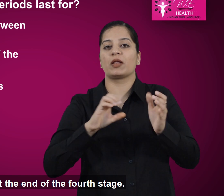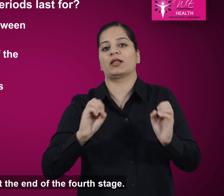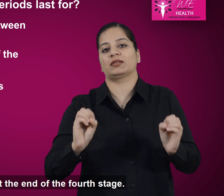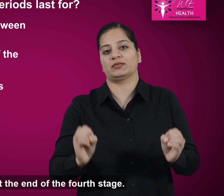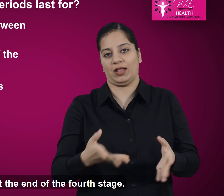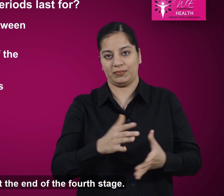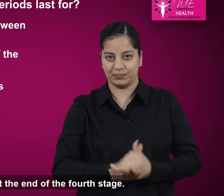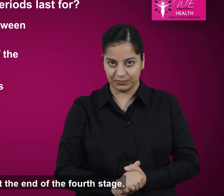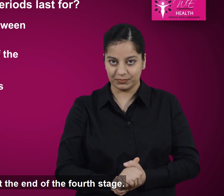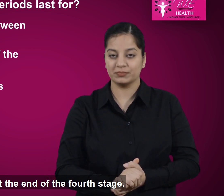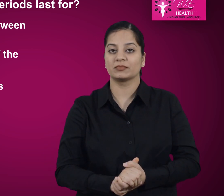fourth stage.